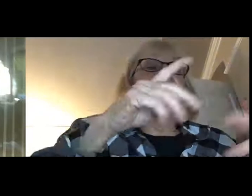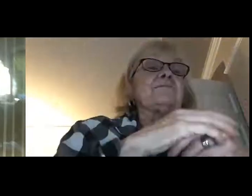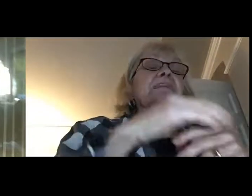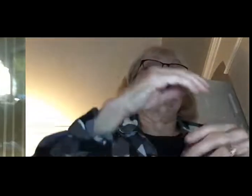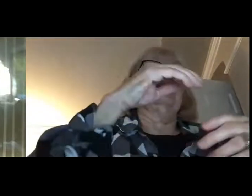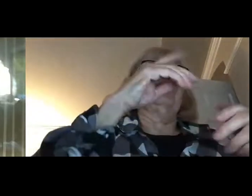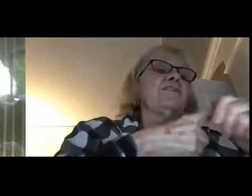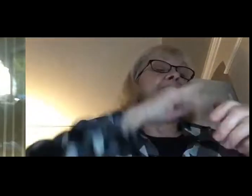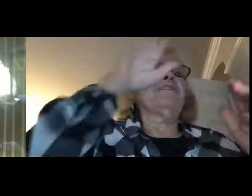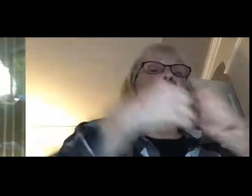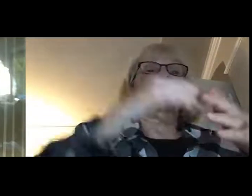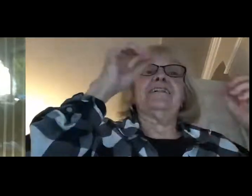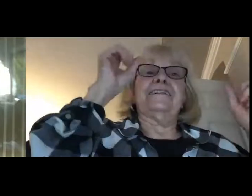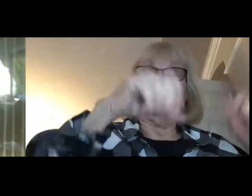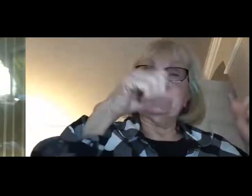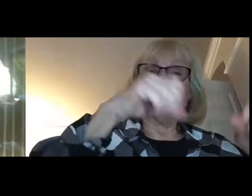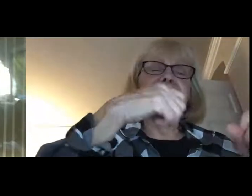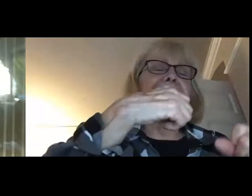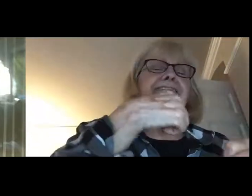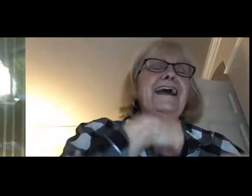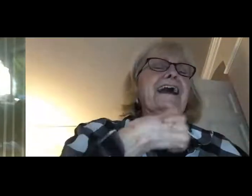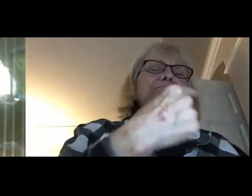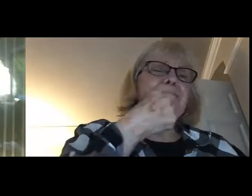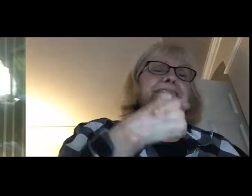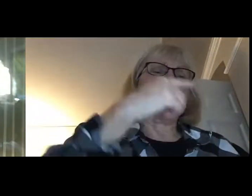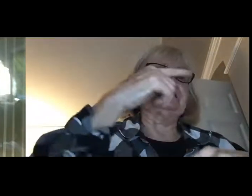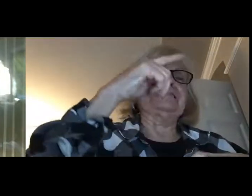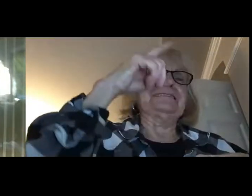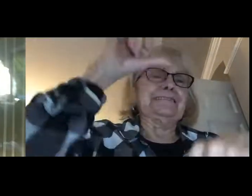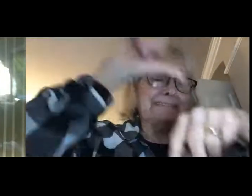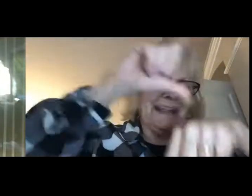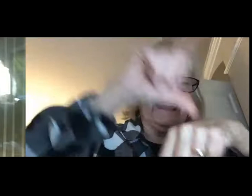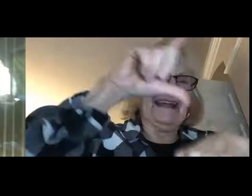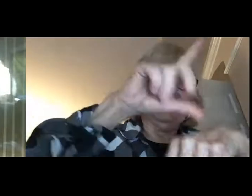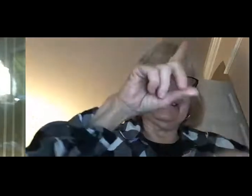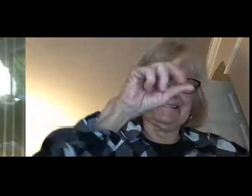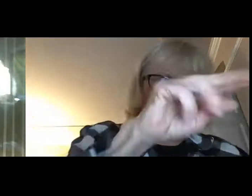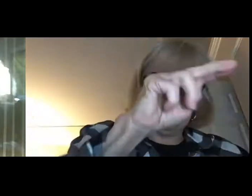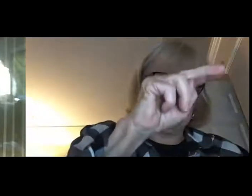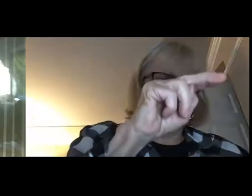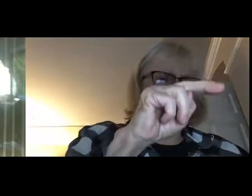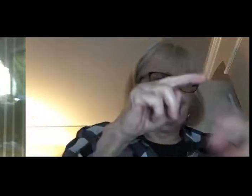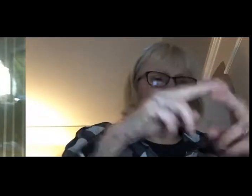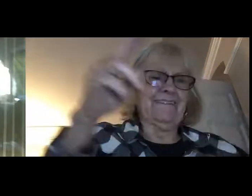I'm sorry, making everybody wait. I'm sorry. First of all, I miss Dan